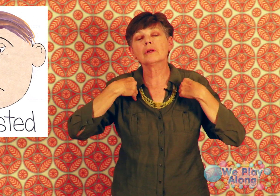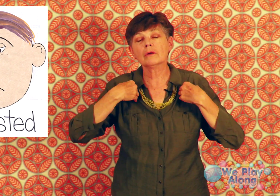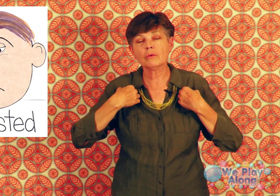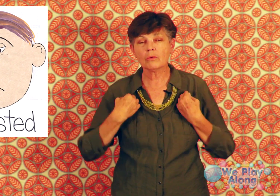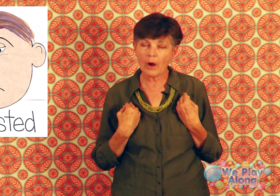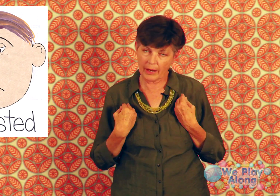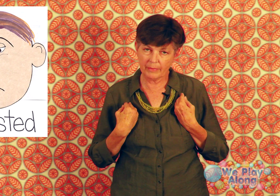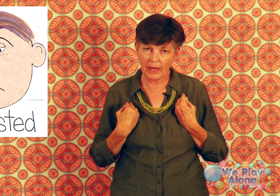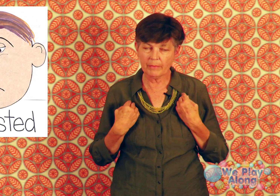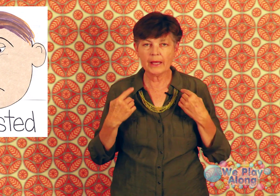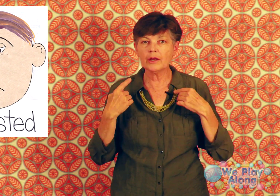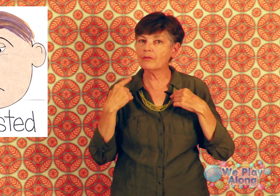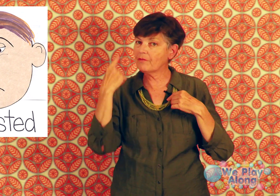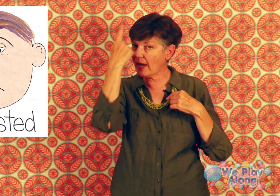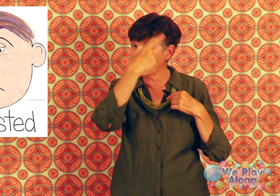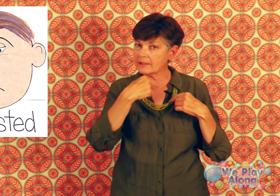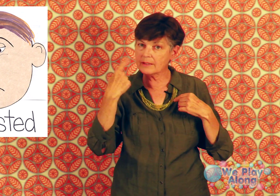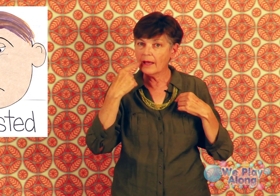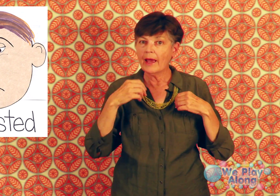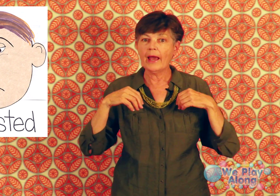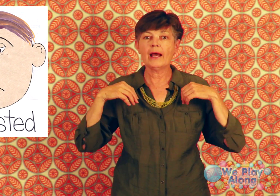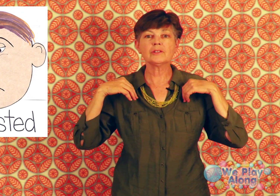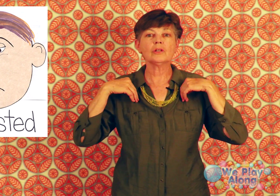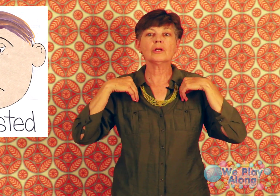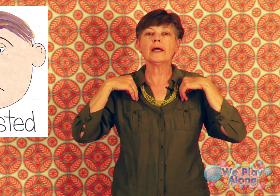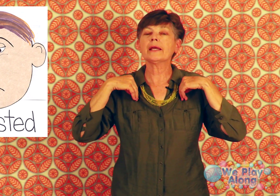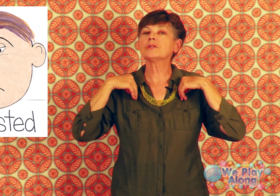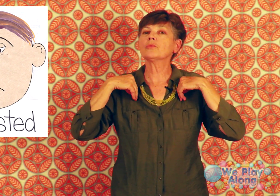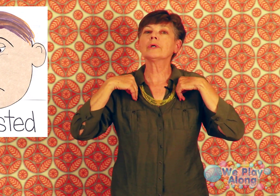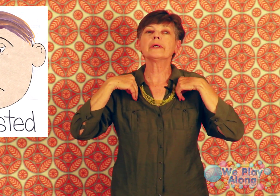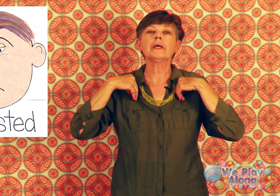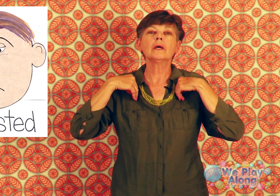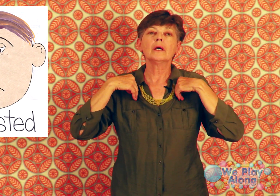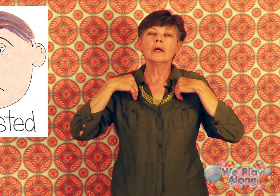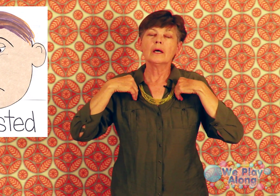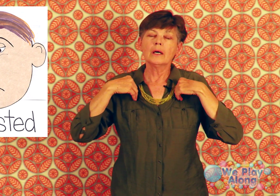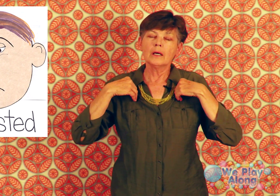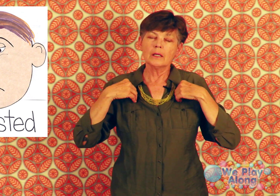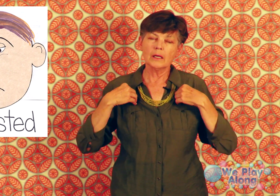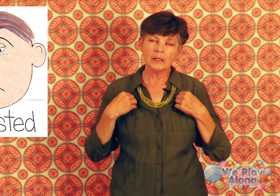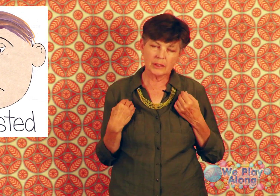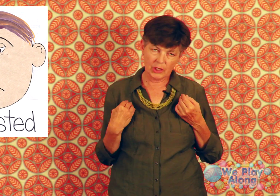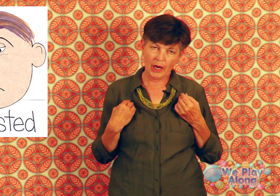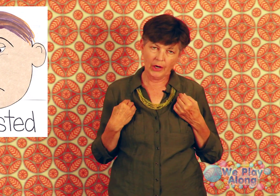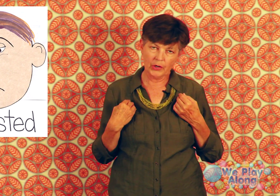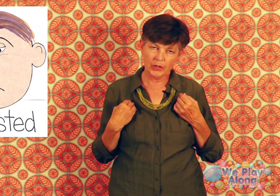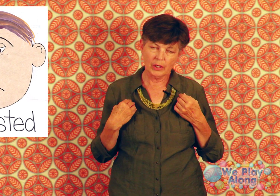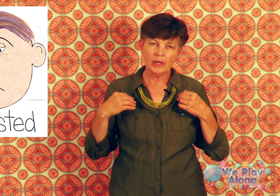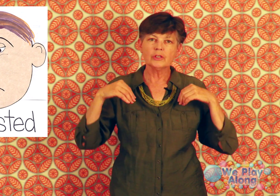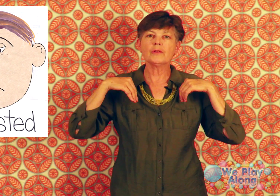going to rock them down. But again, your face has to look like it's really tired. So this